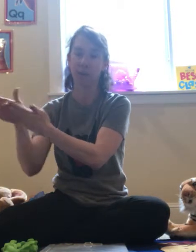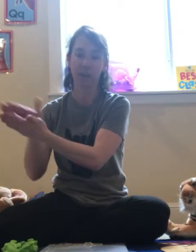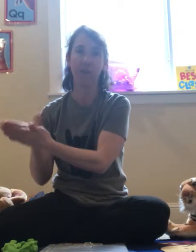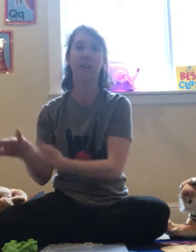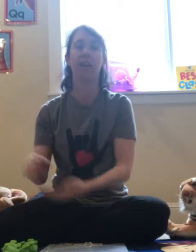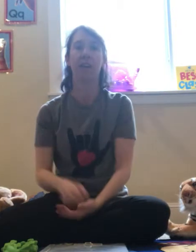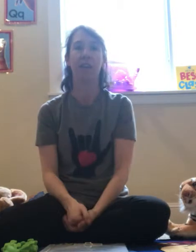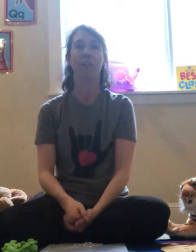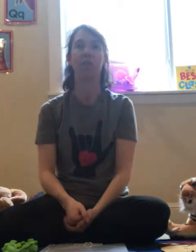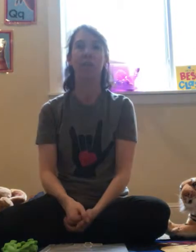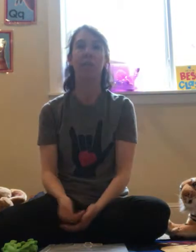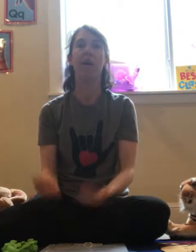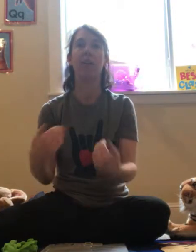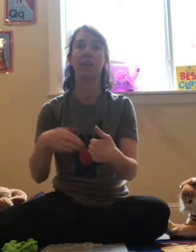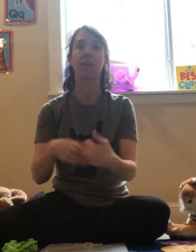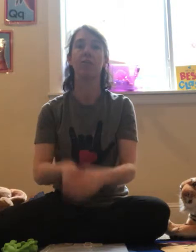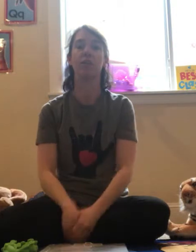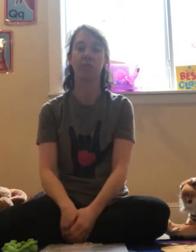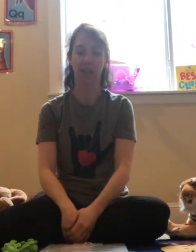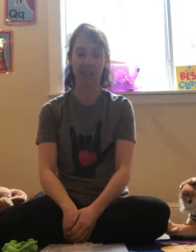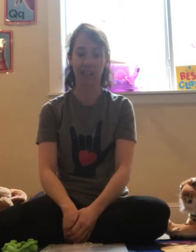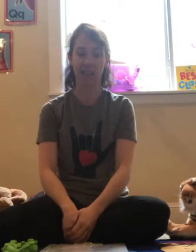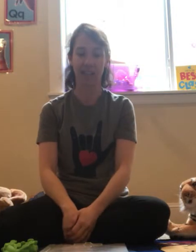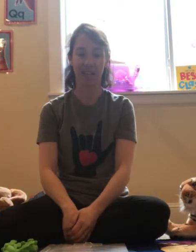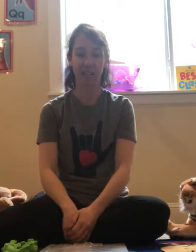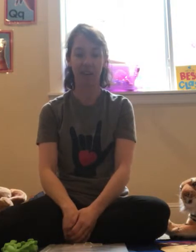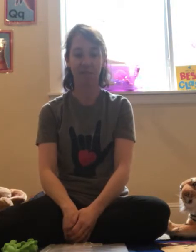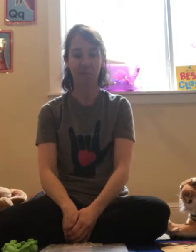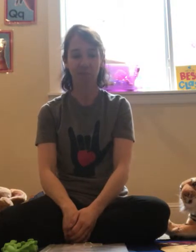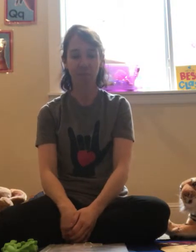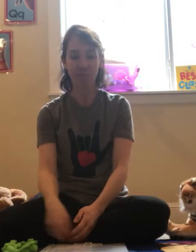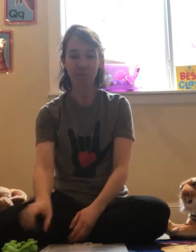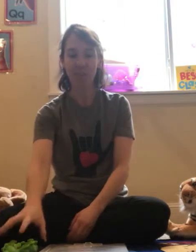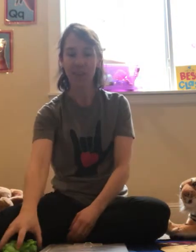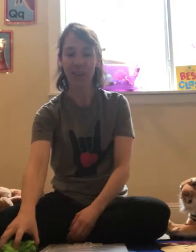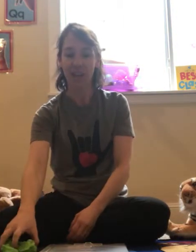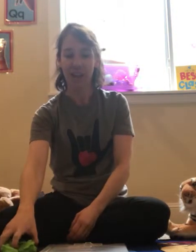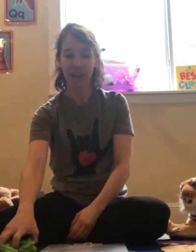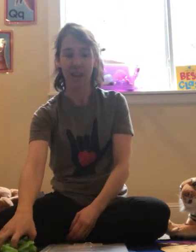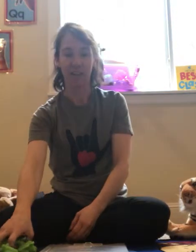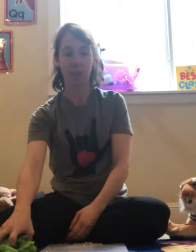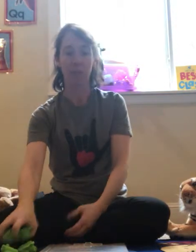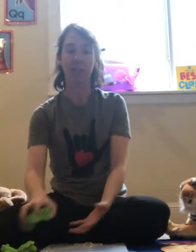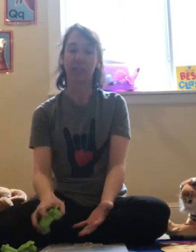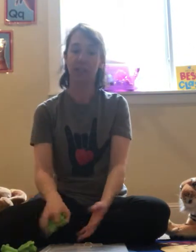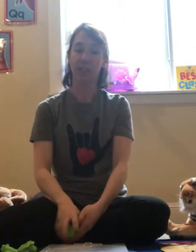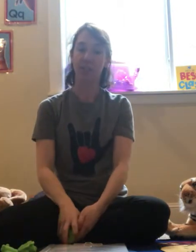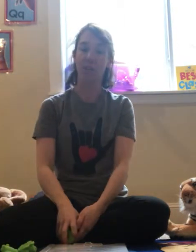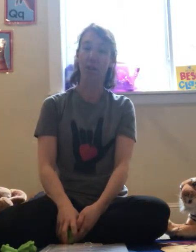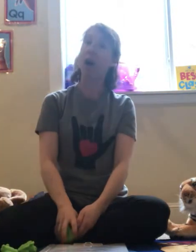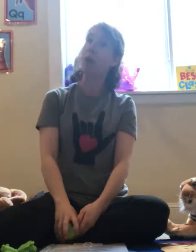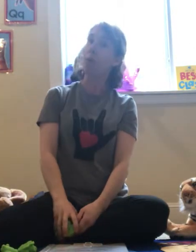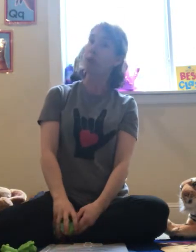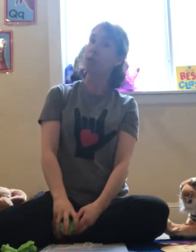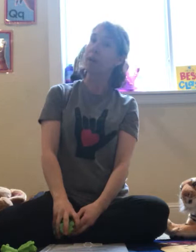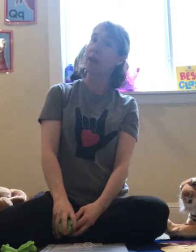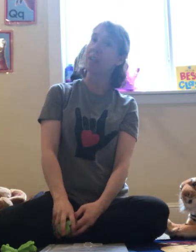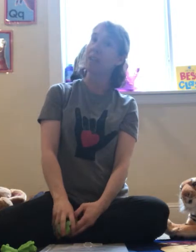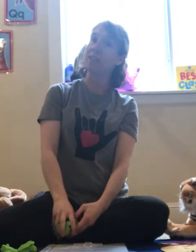earlier? And showing them how I could use those signs in that daily life. And then we sing the song, I wash my